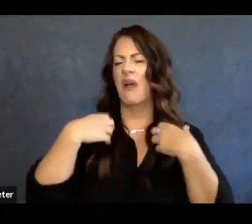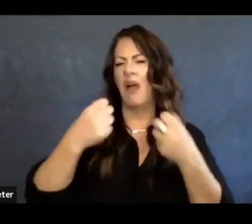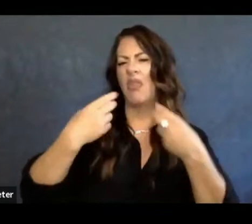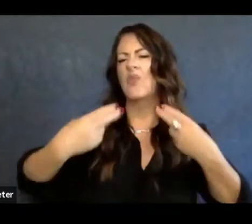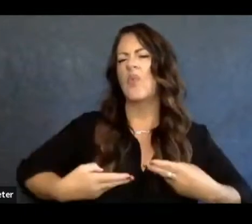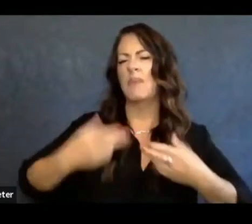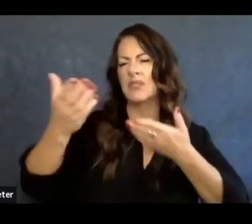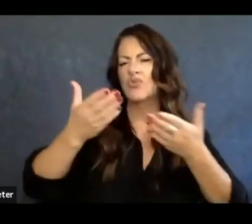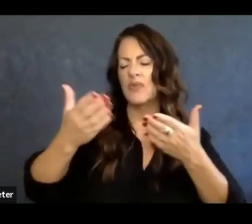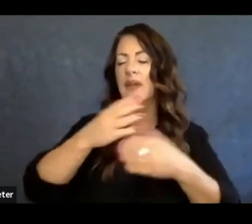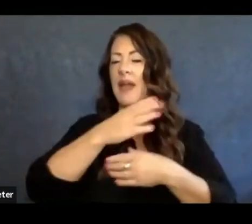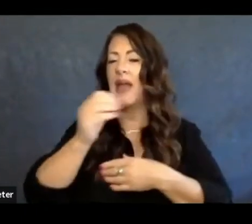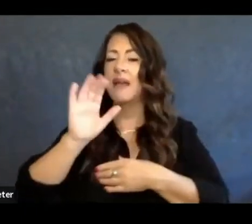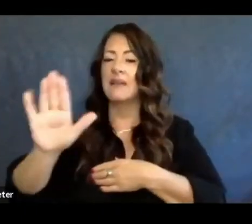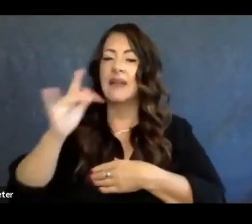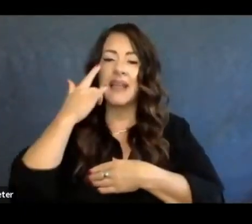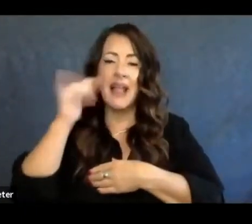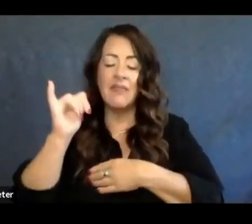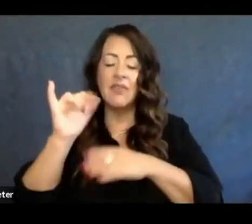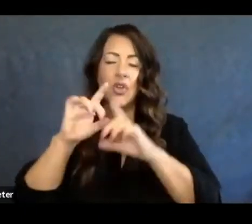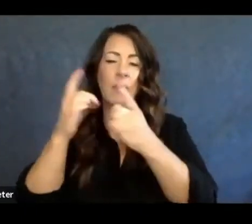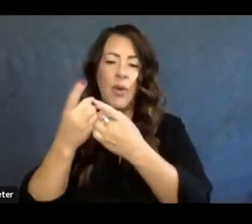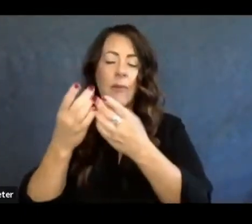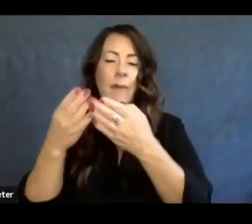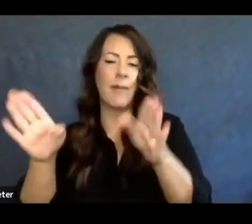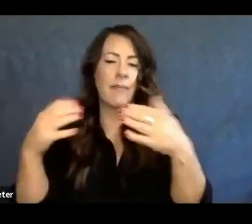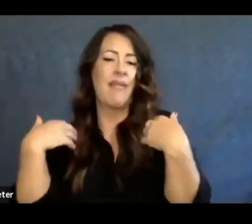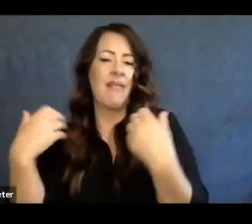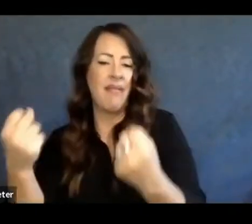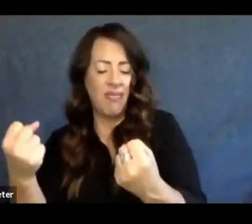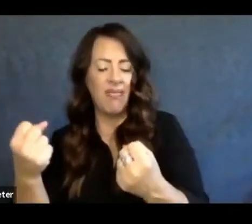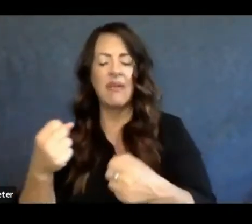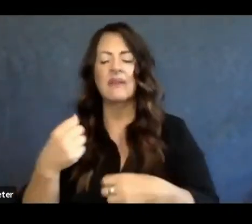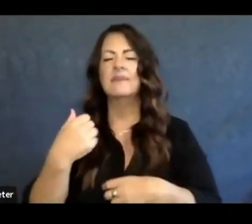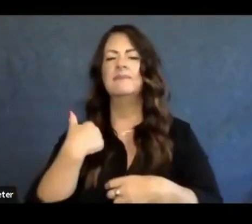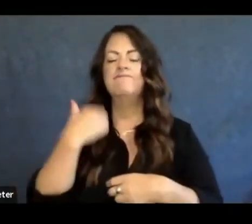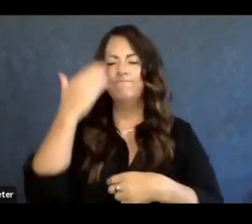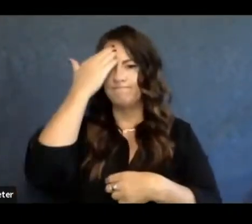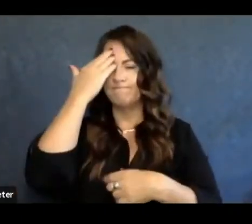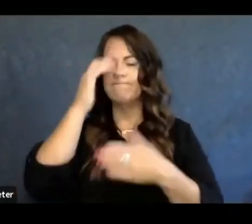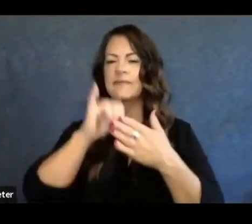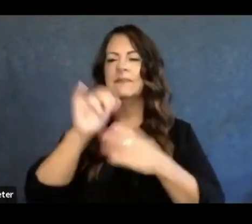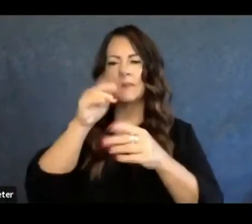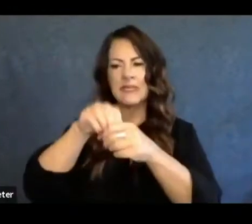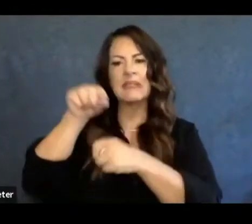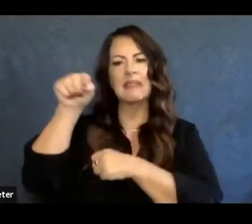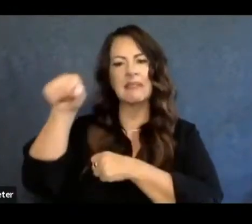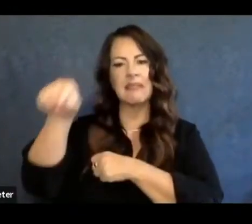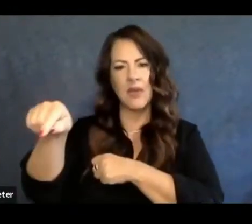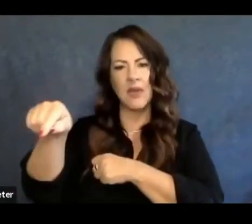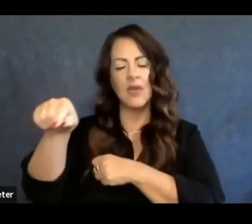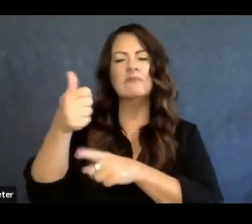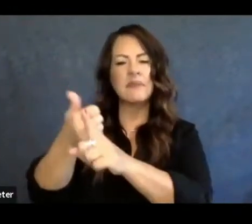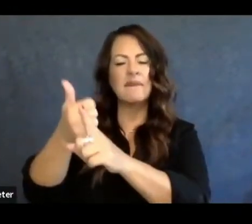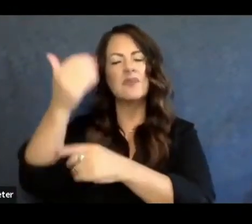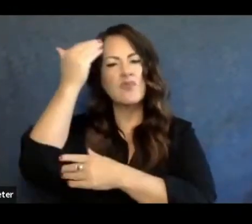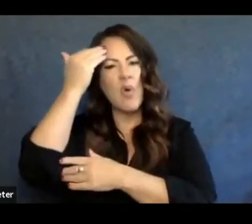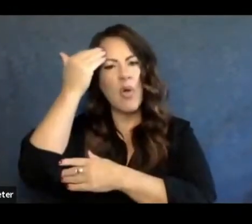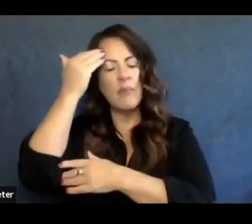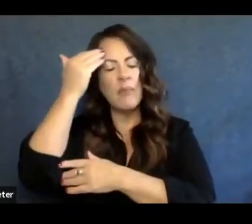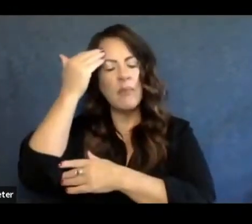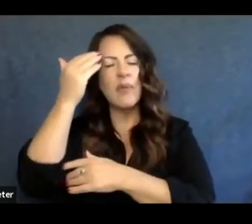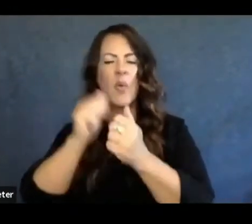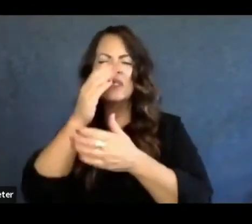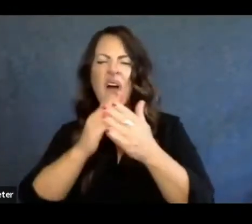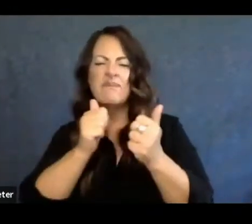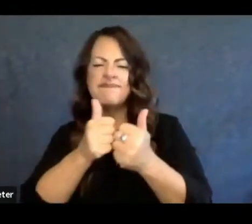as the California Department of Public Health. We are aware that individuals there were knowledgeable of some of these